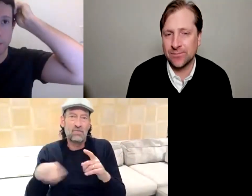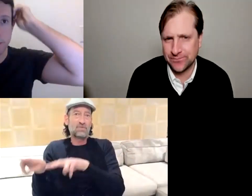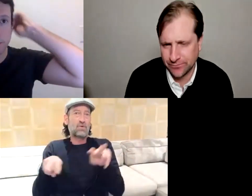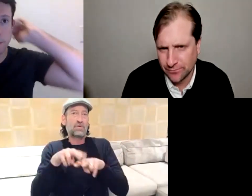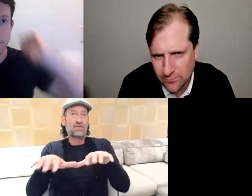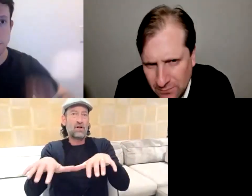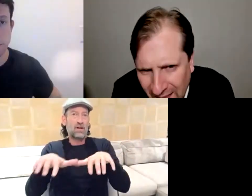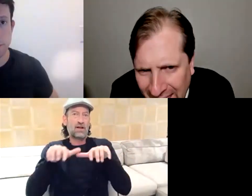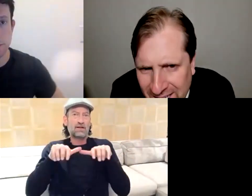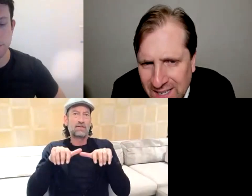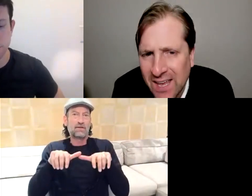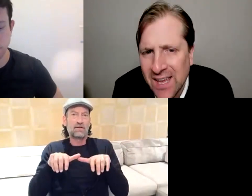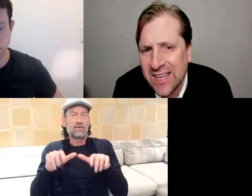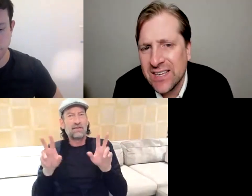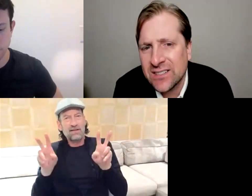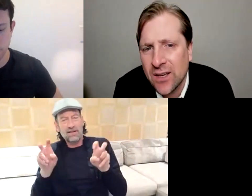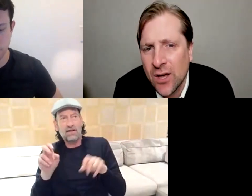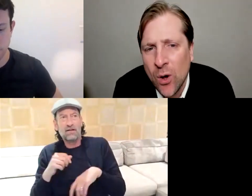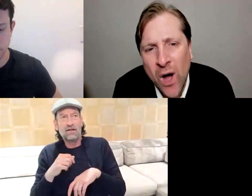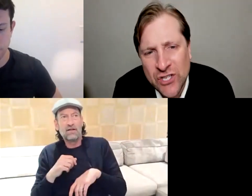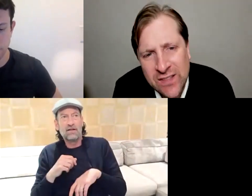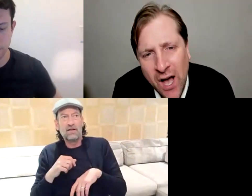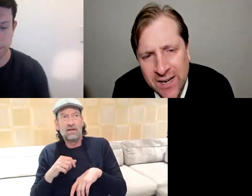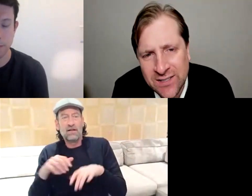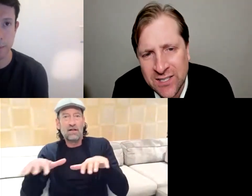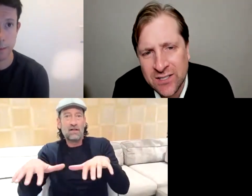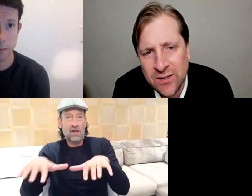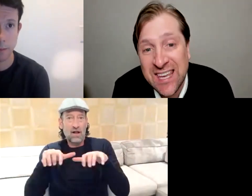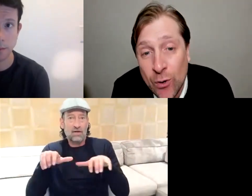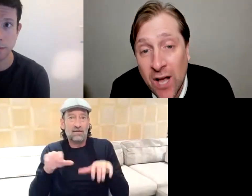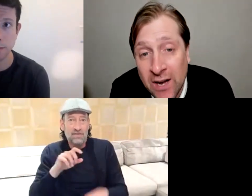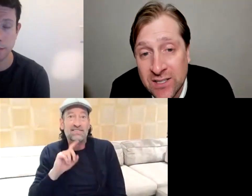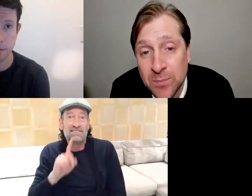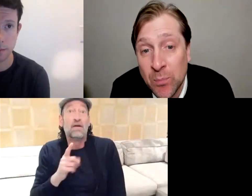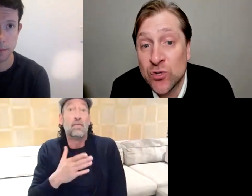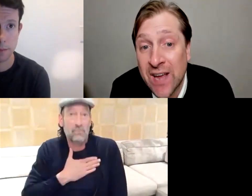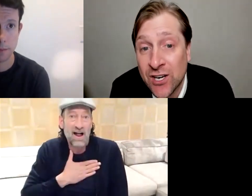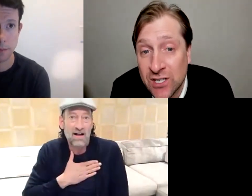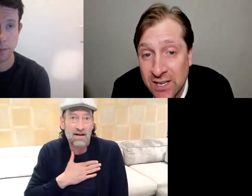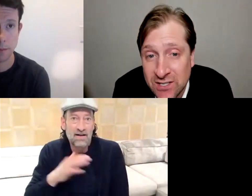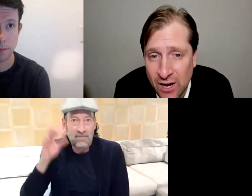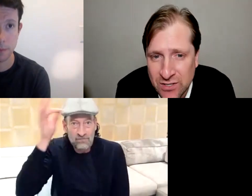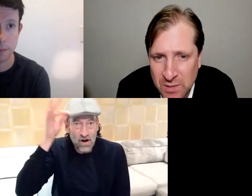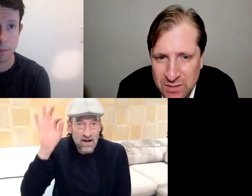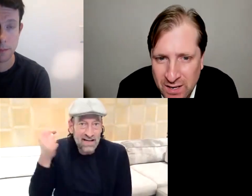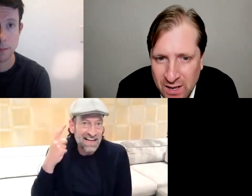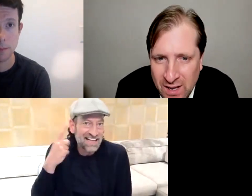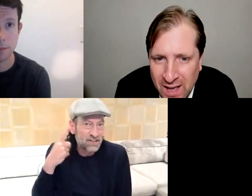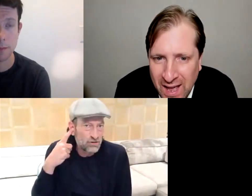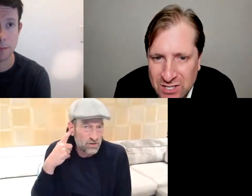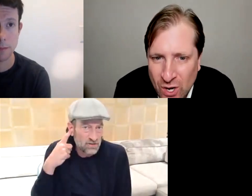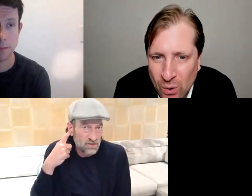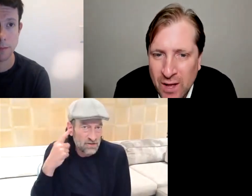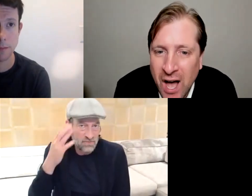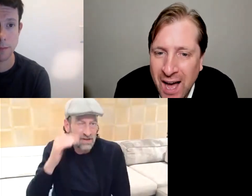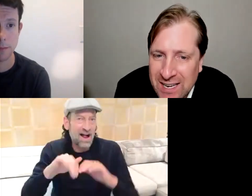recital, and he's watching the hearing audience members' reaction to his daughter's music.